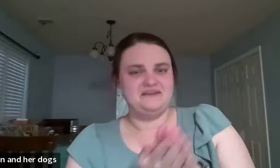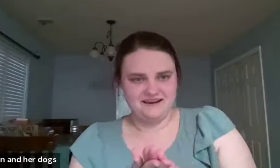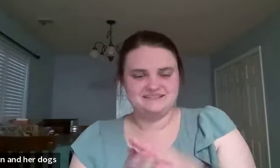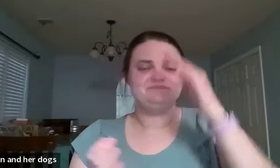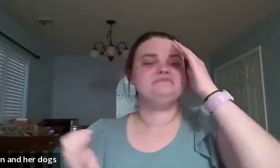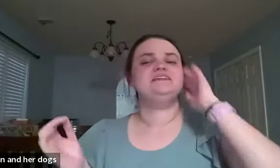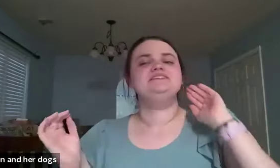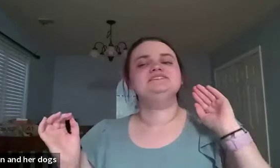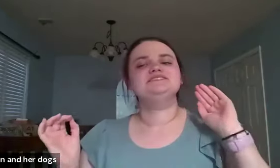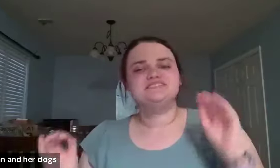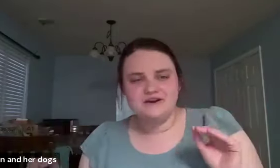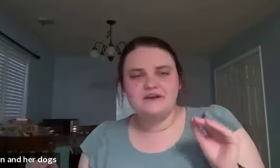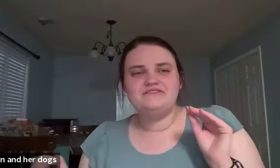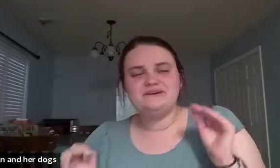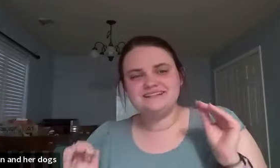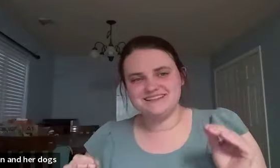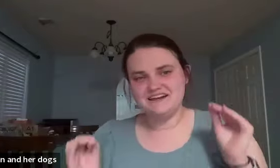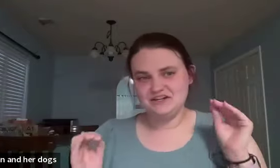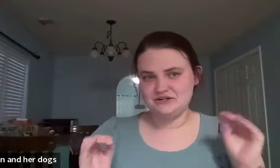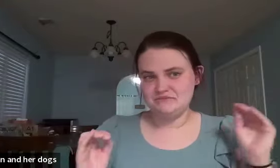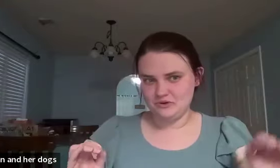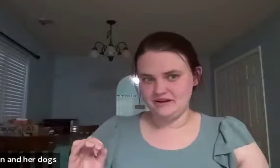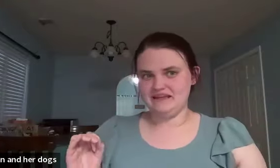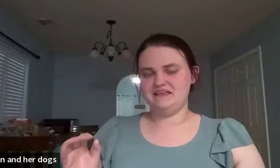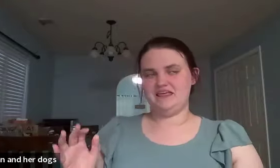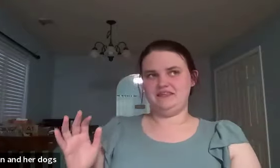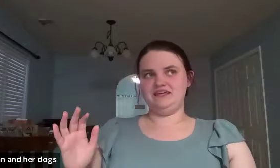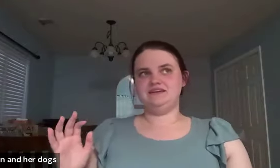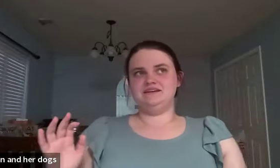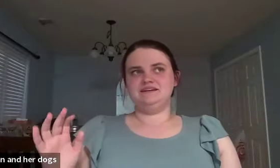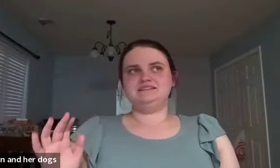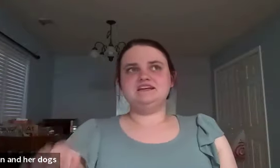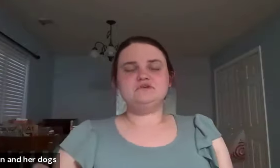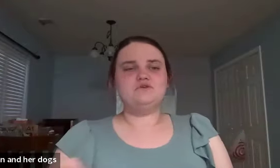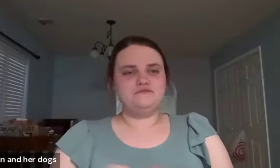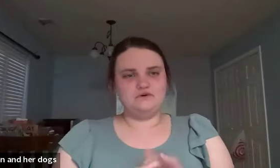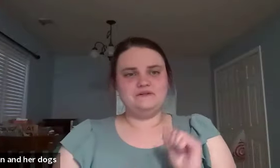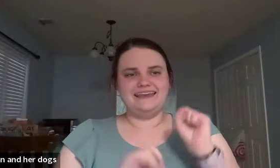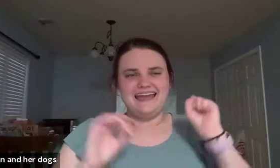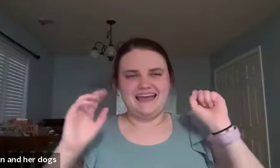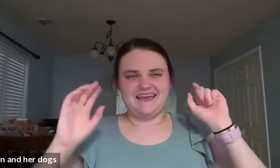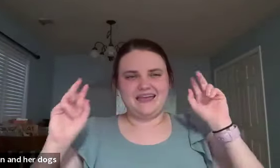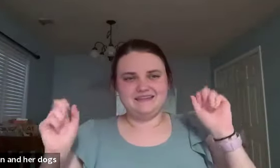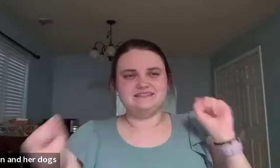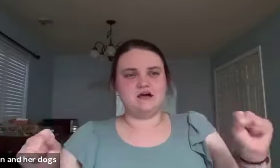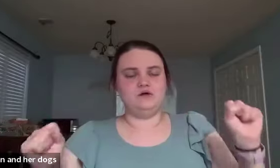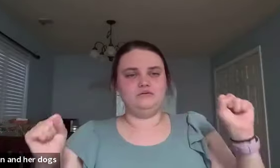All right. So if you were to sign good morning in the typical full like